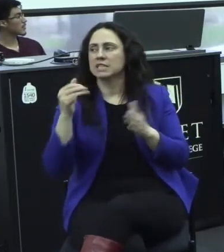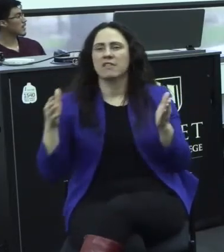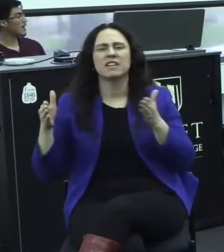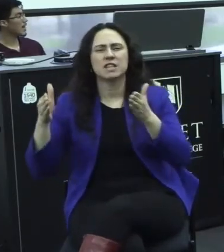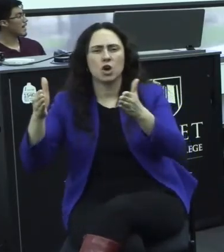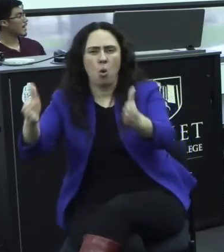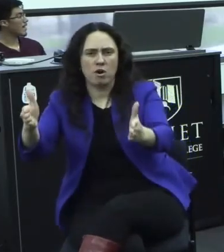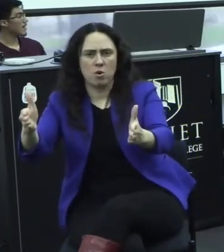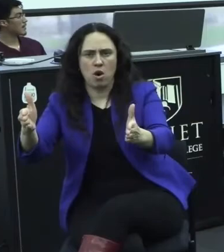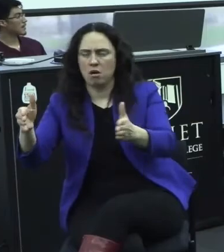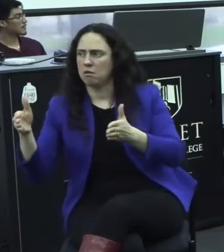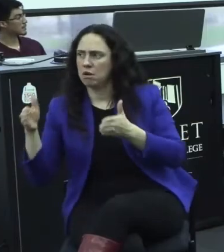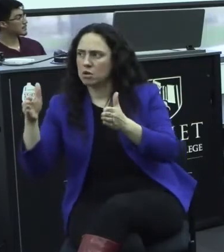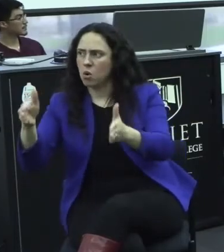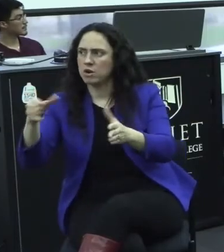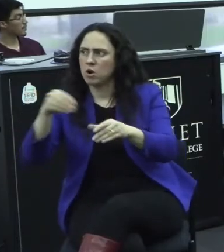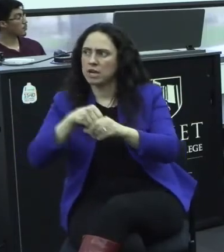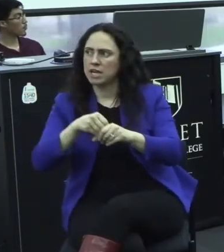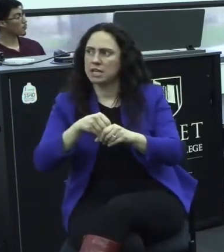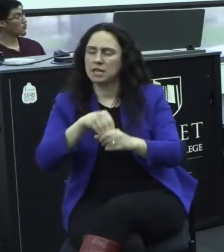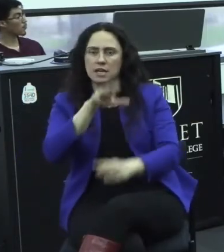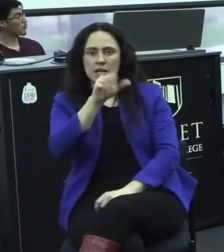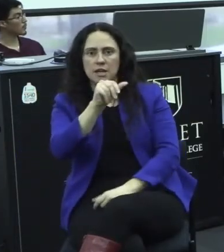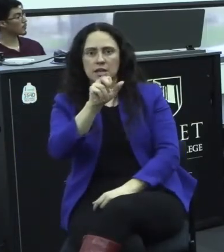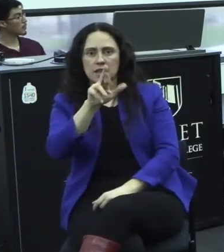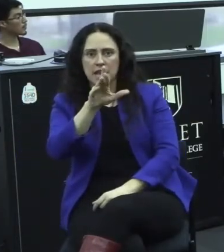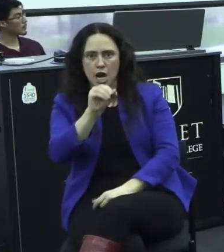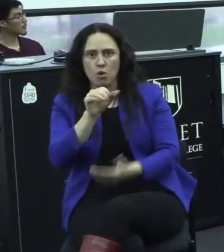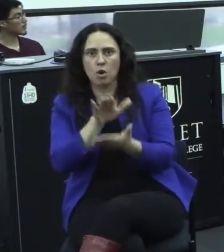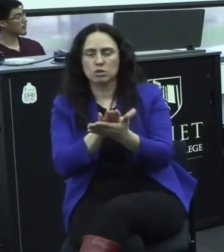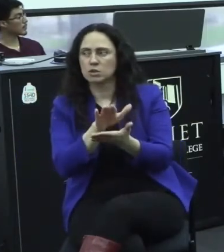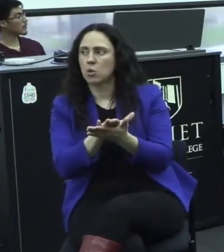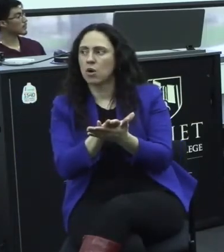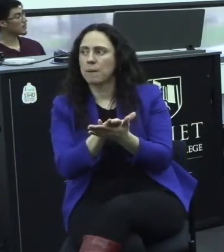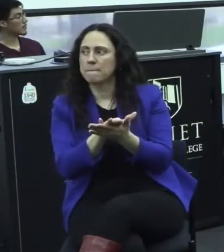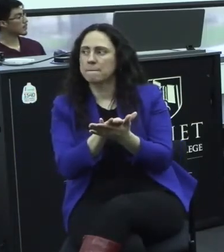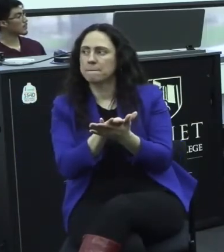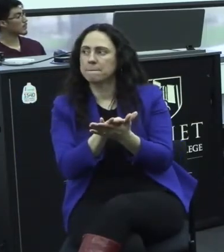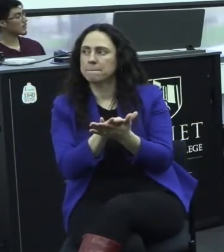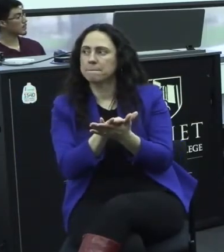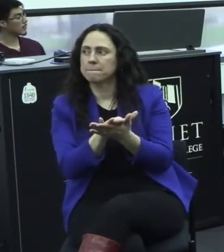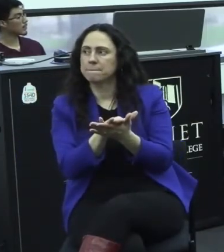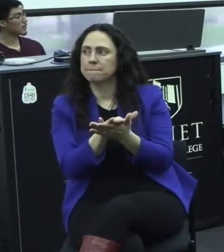that's within the Aero School. As